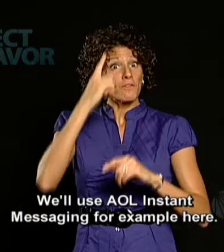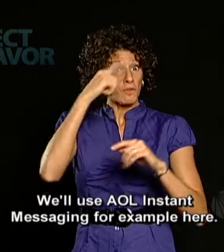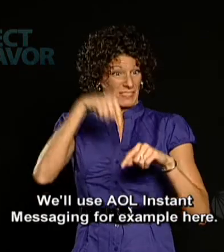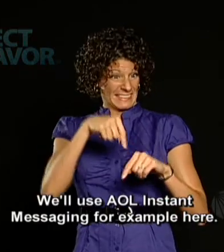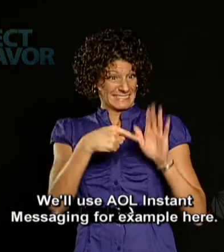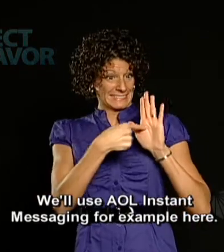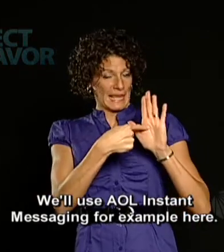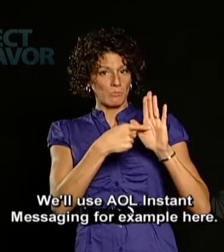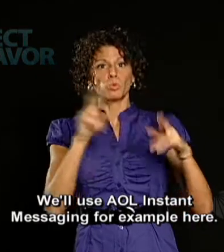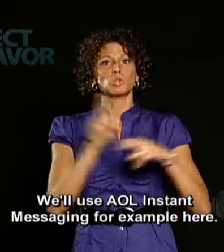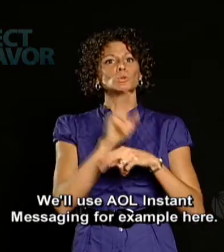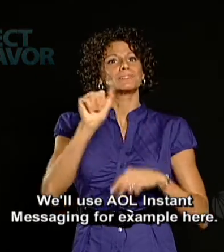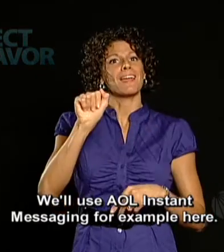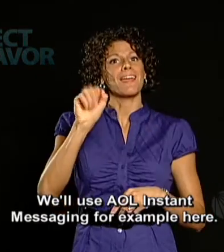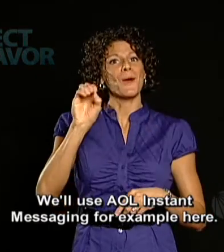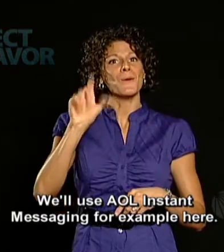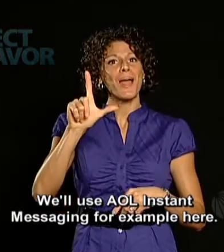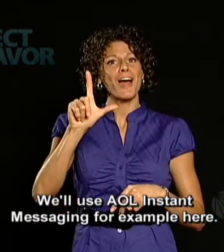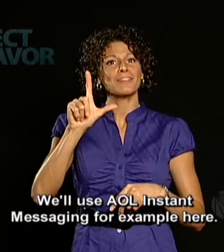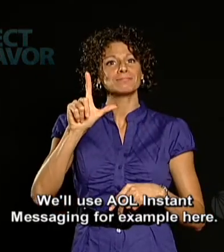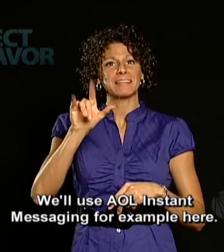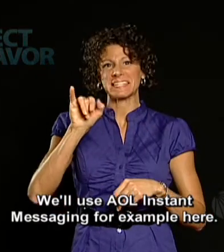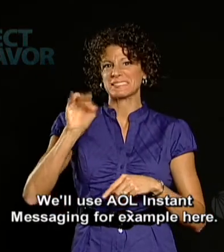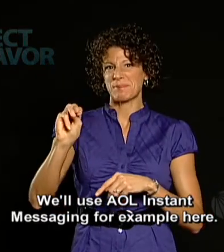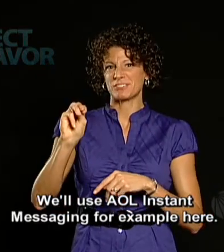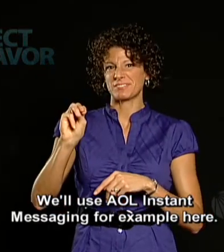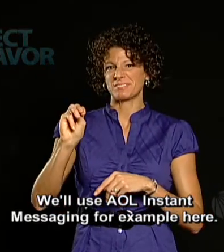We'll use AOL Instant Messaging, for example, here.